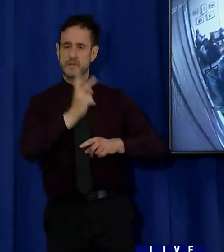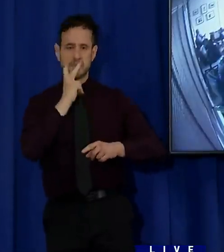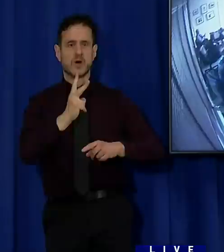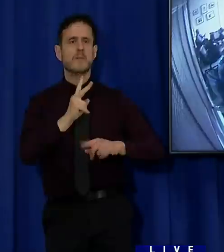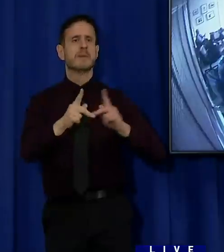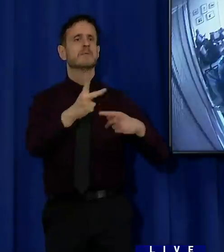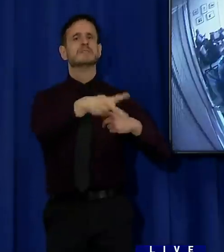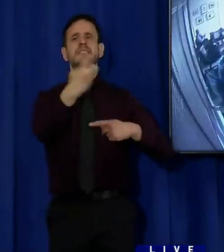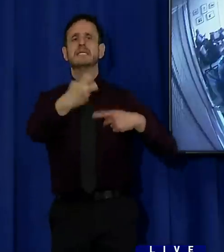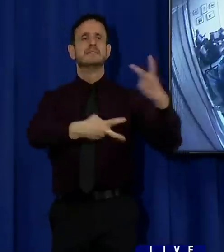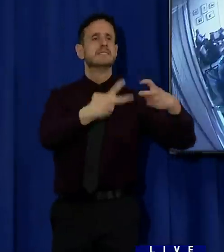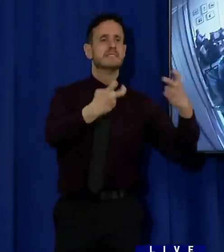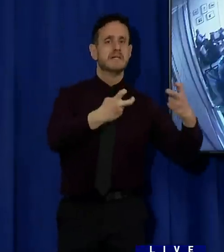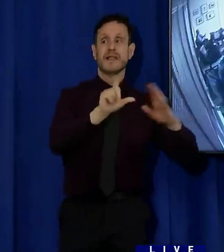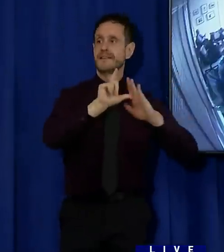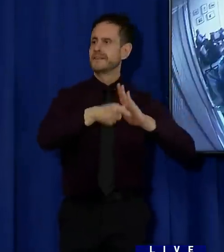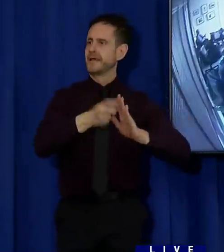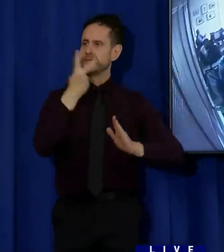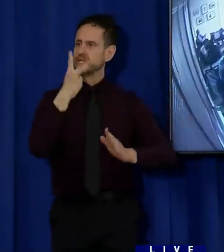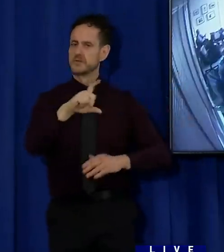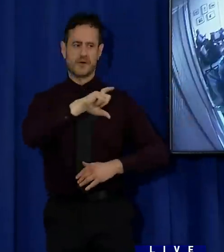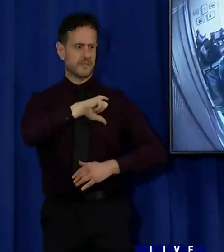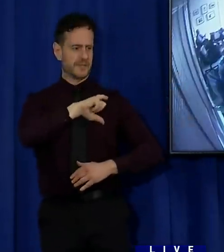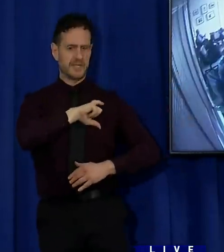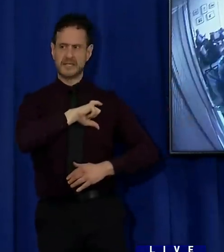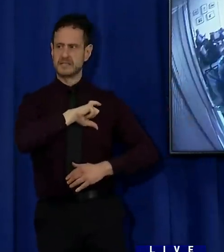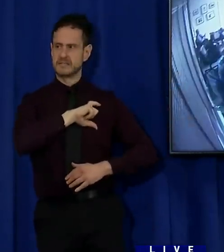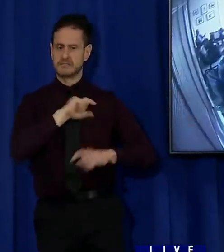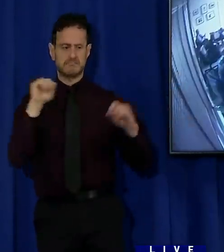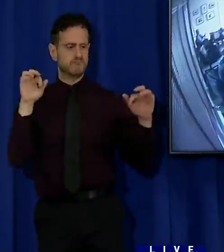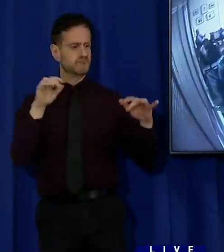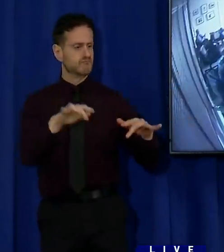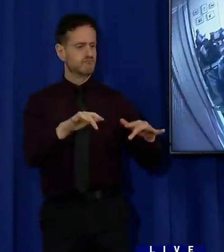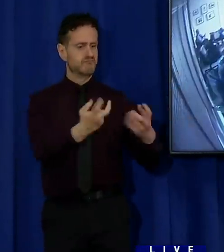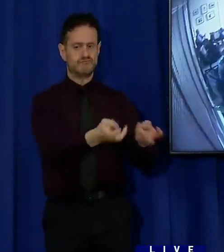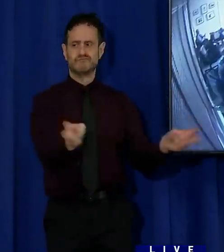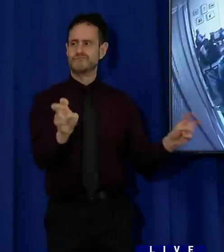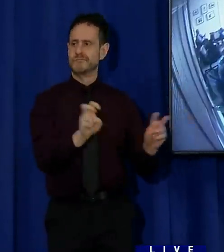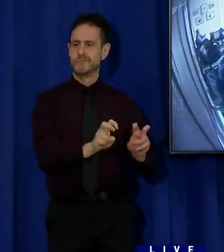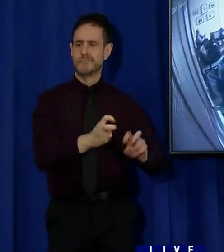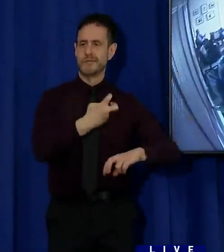looters, but then saw what we now know, that's when